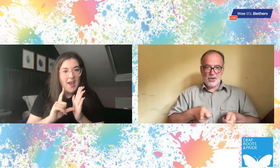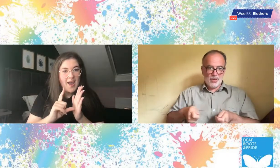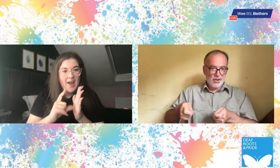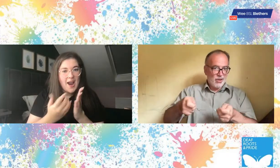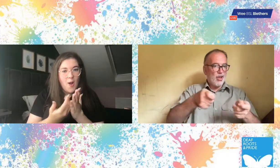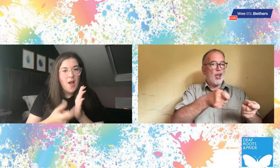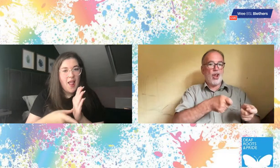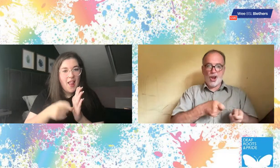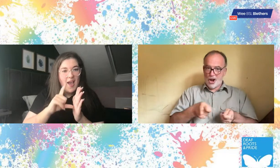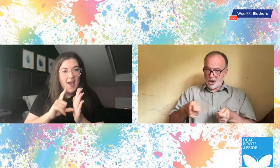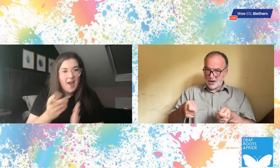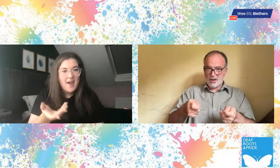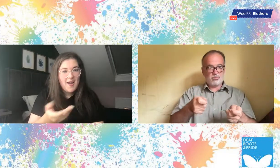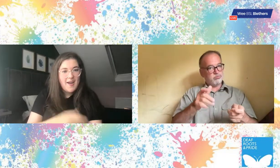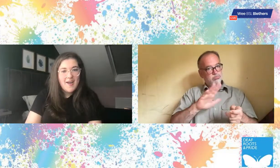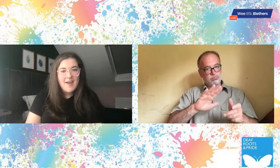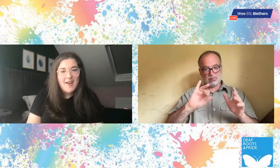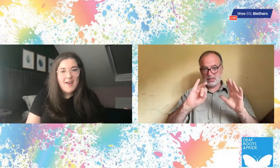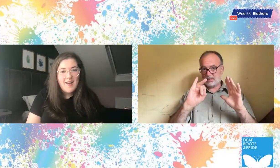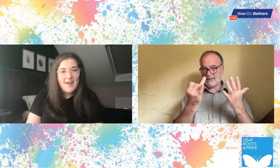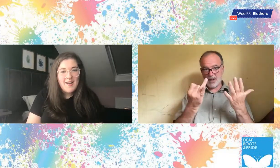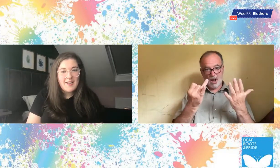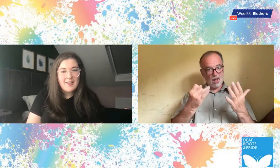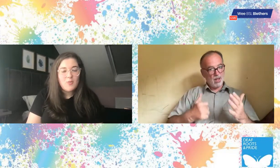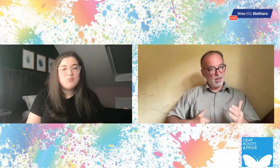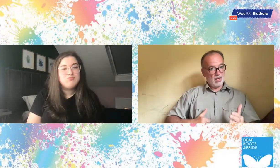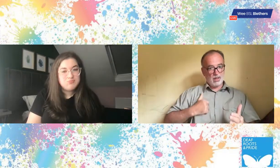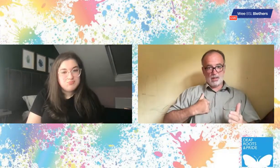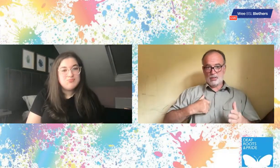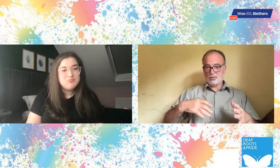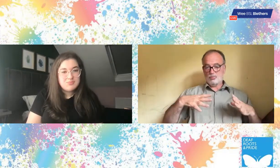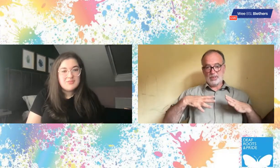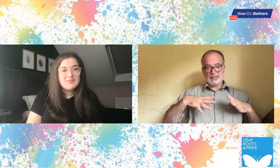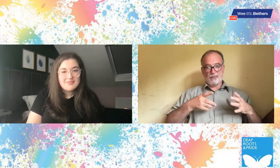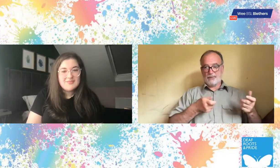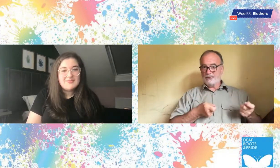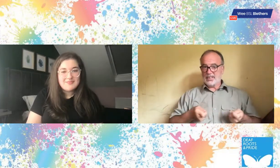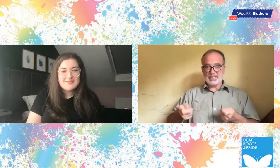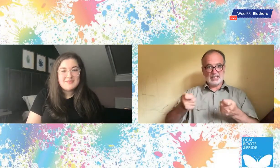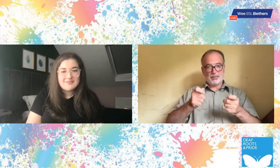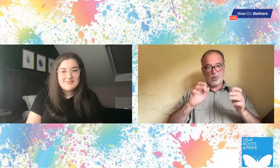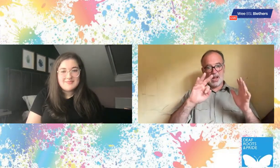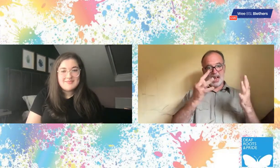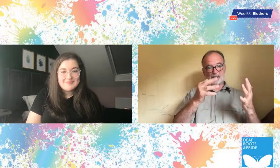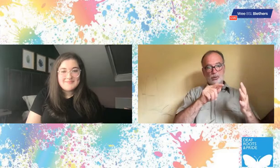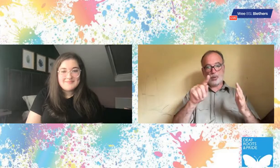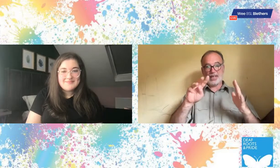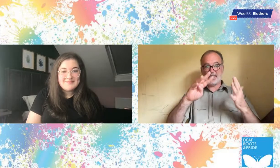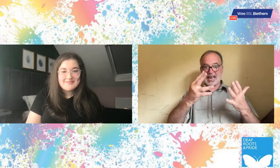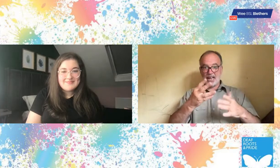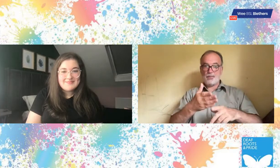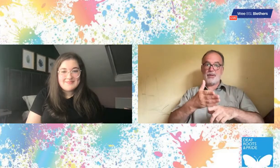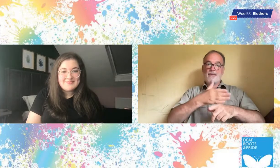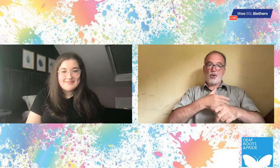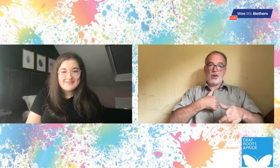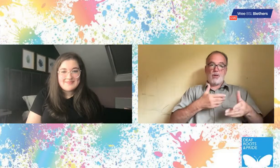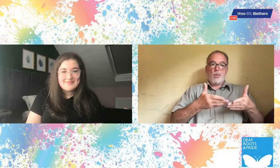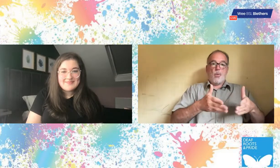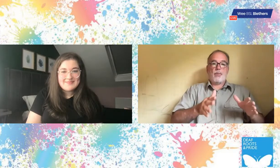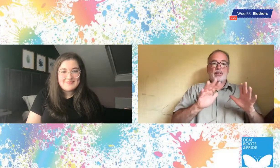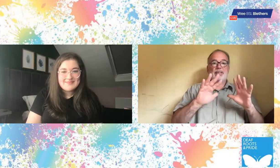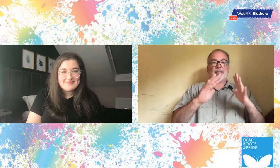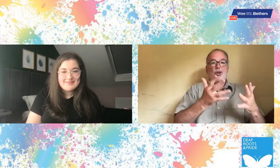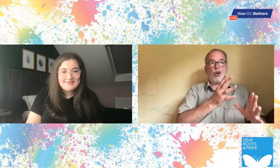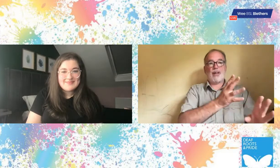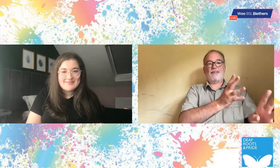very early in the morning. And by how the time you've done early? the feed round, oh, 6, 7 o'clock, you're doing the first feed round. So